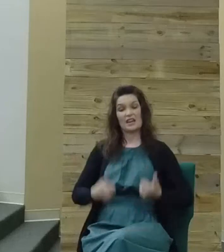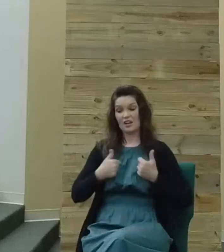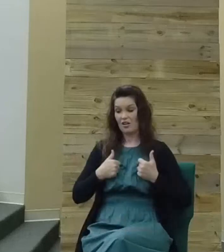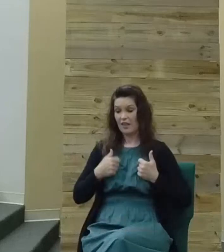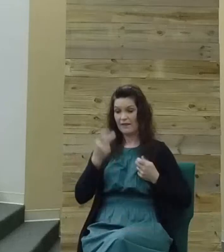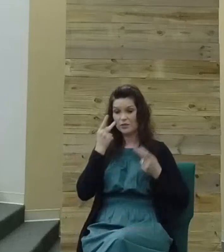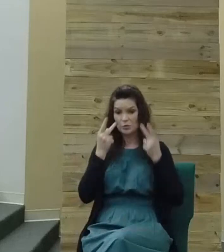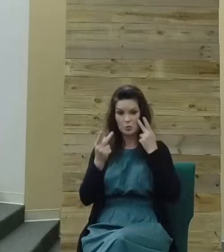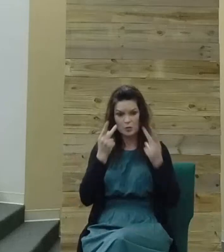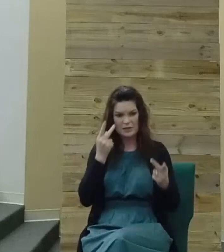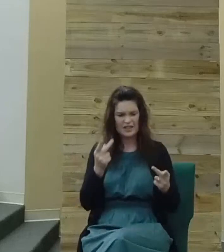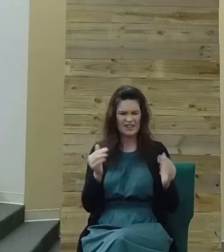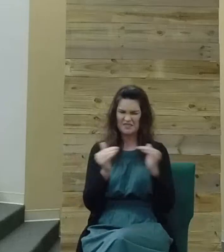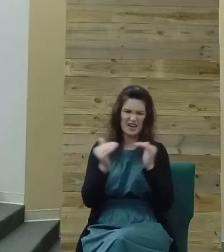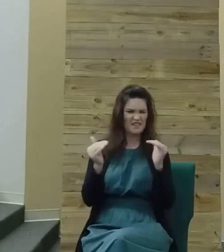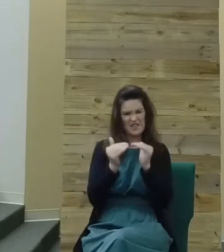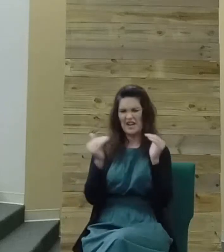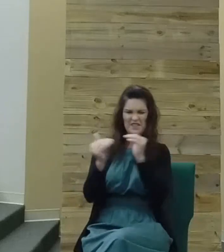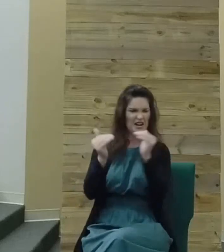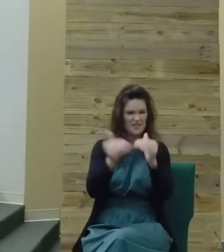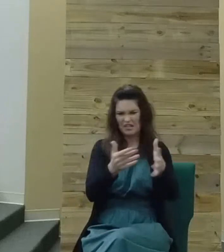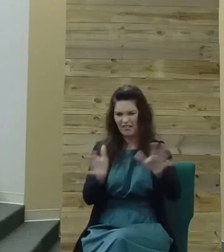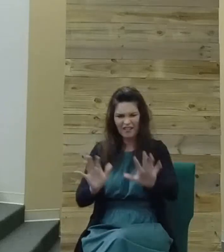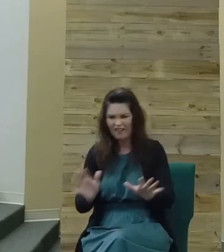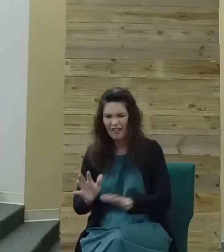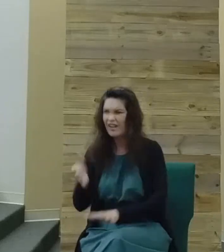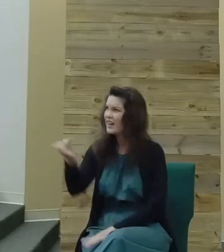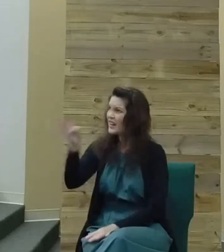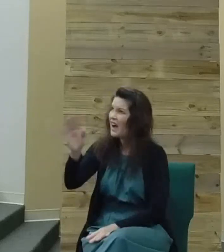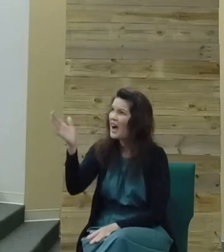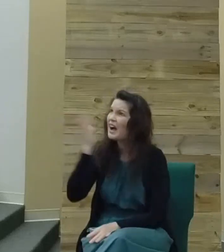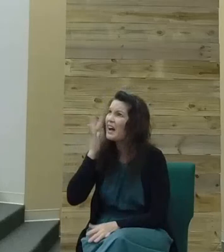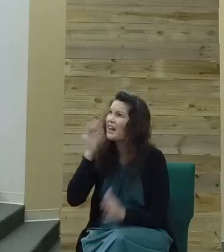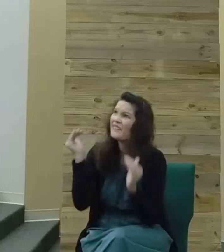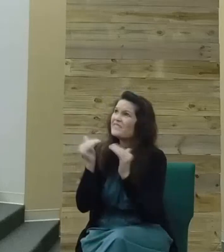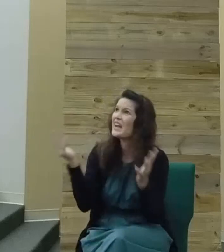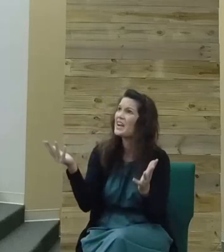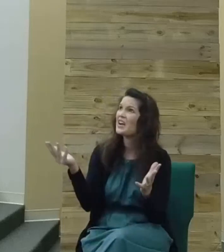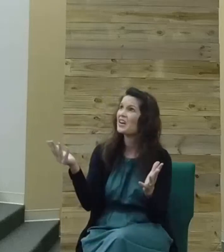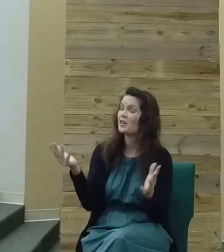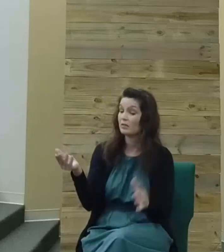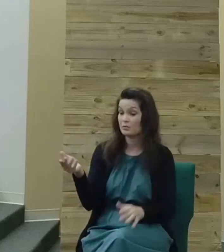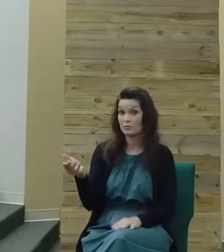see things that are happening. We're like, that's unfair. God, that's not fair.